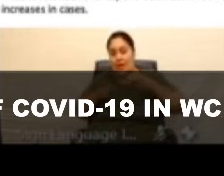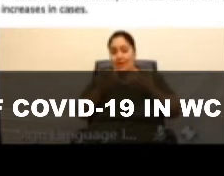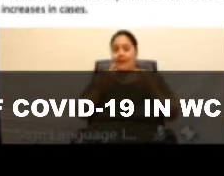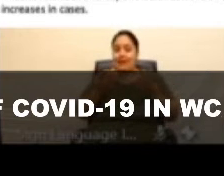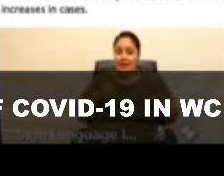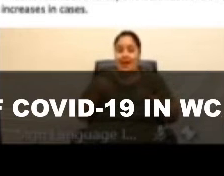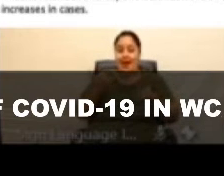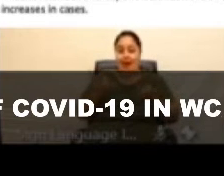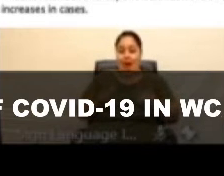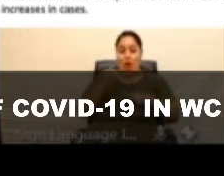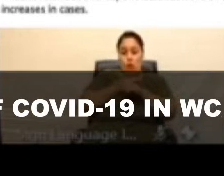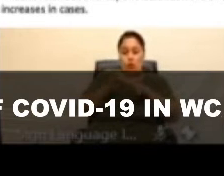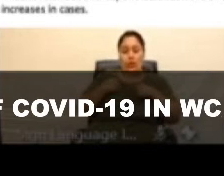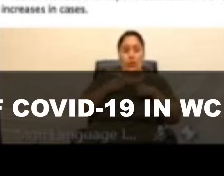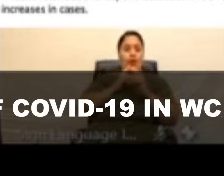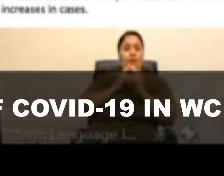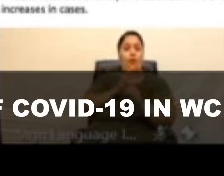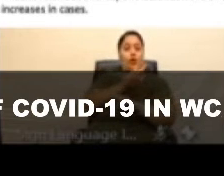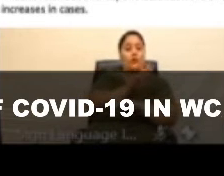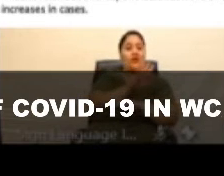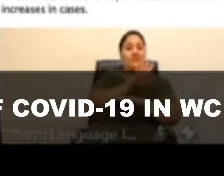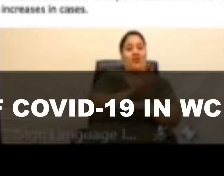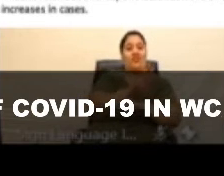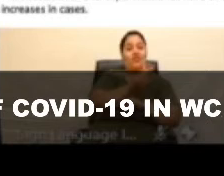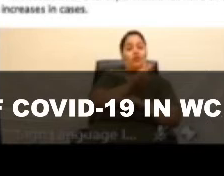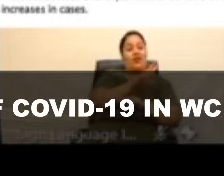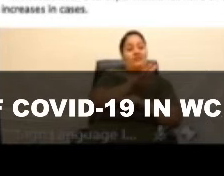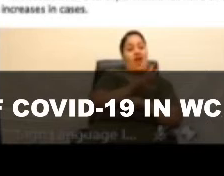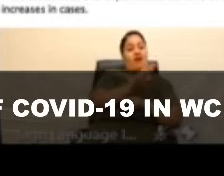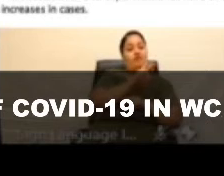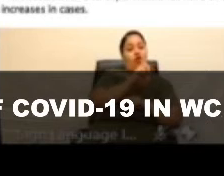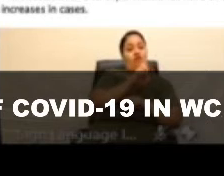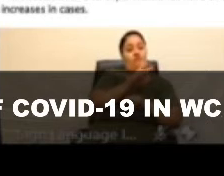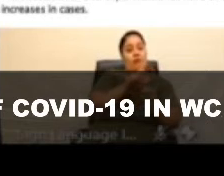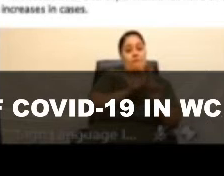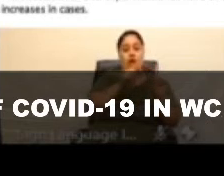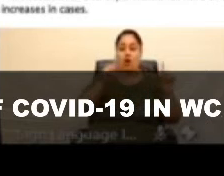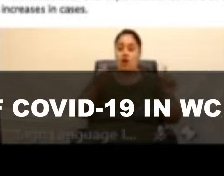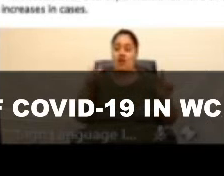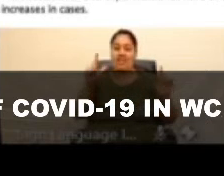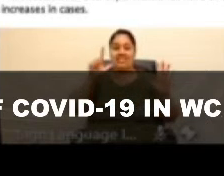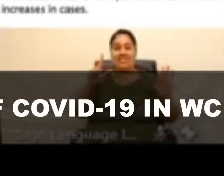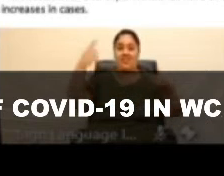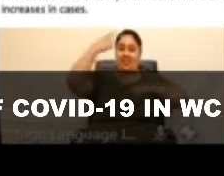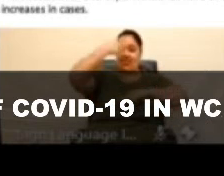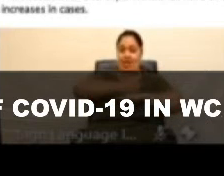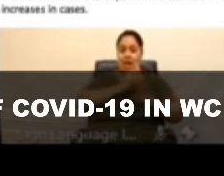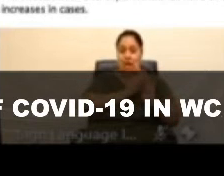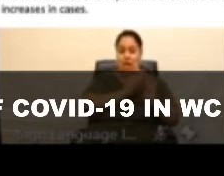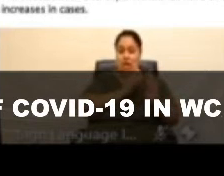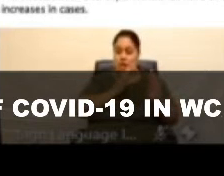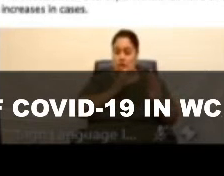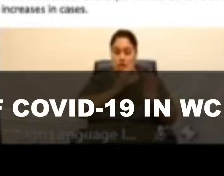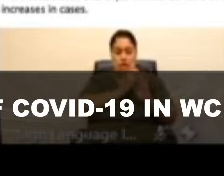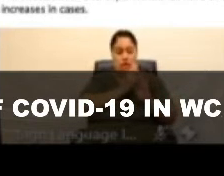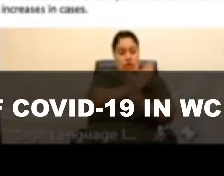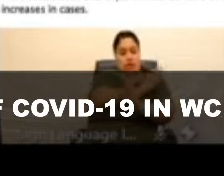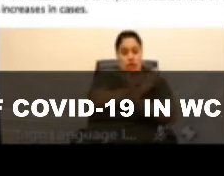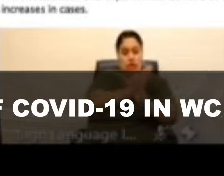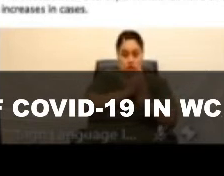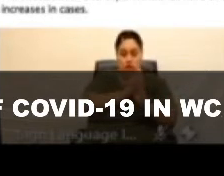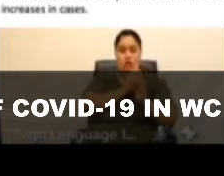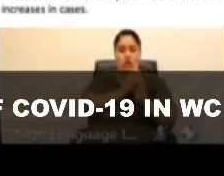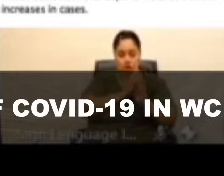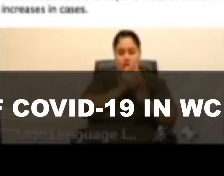we report here, the 25th of November, the 7 days that came to the 25th, and then the 7 days that came to the 2nd